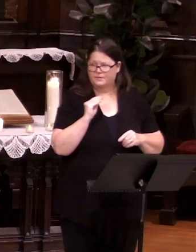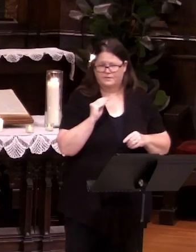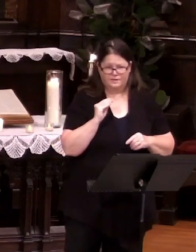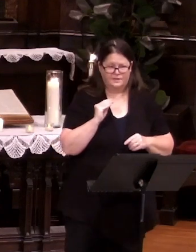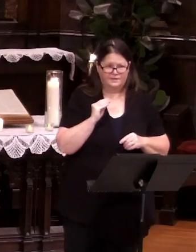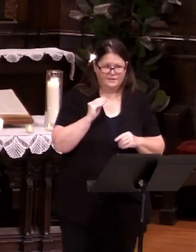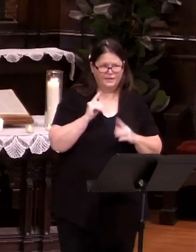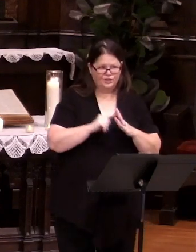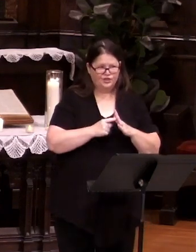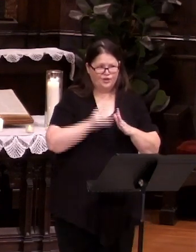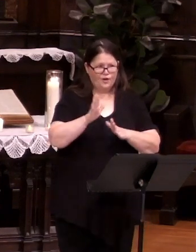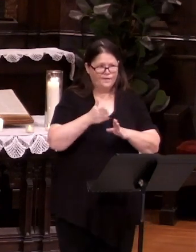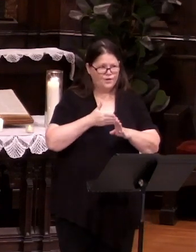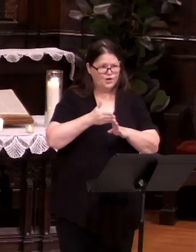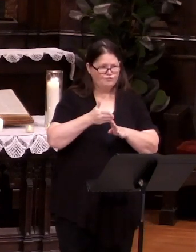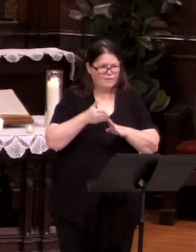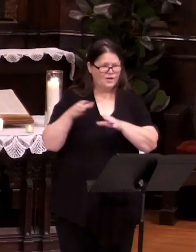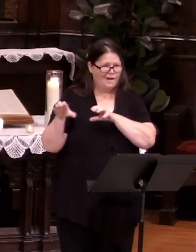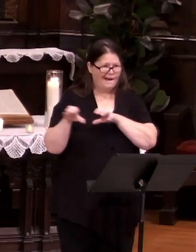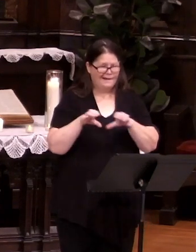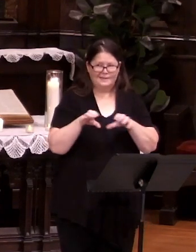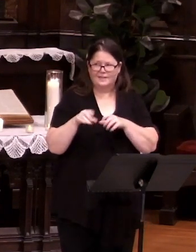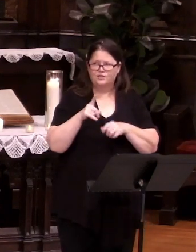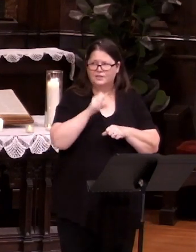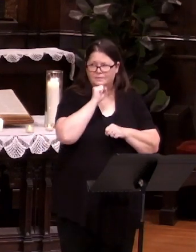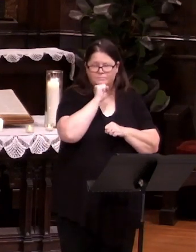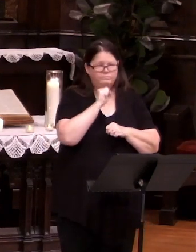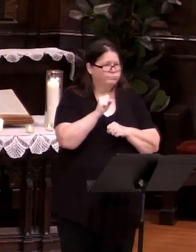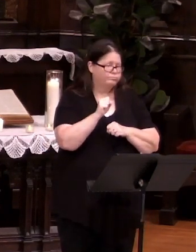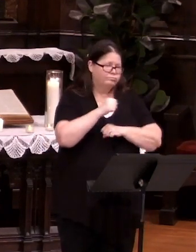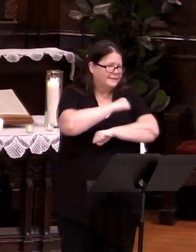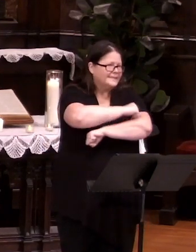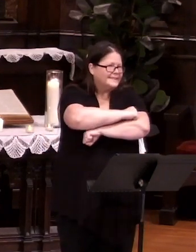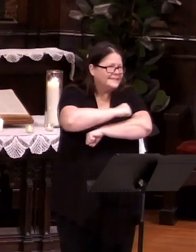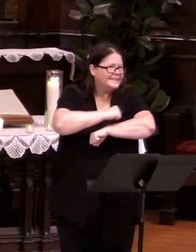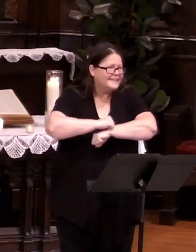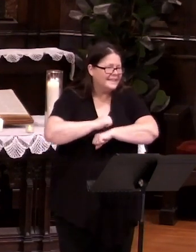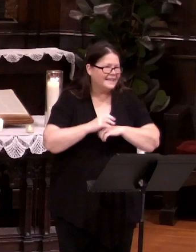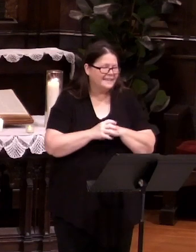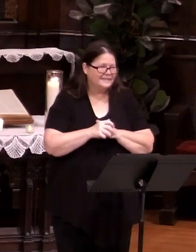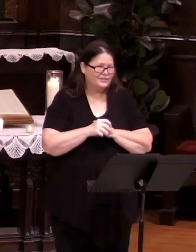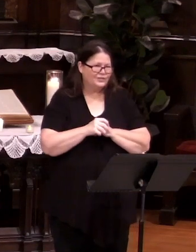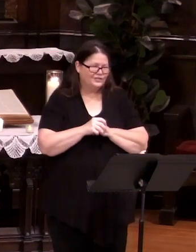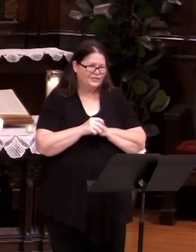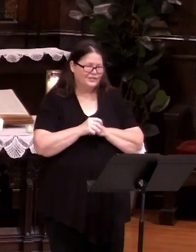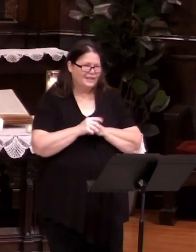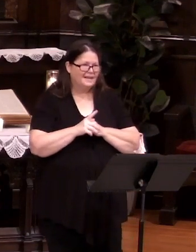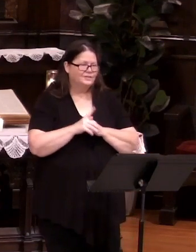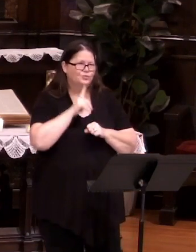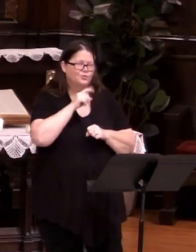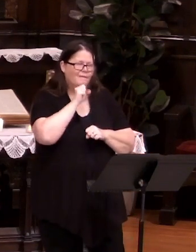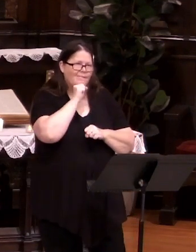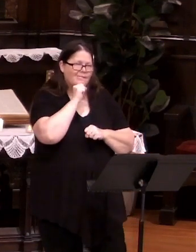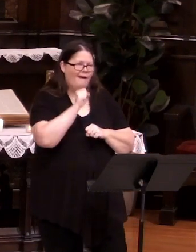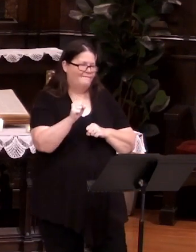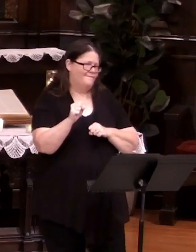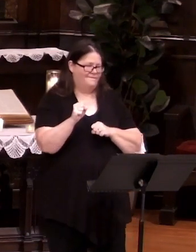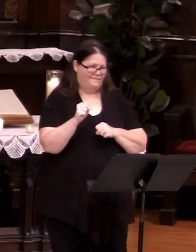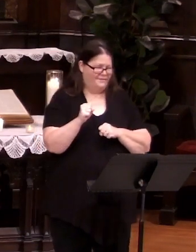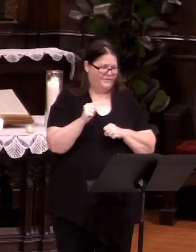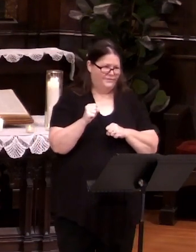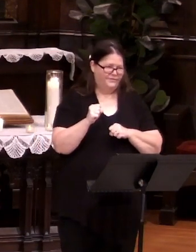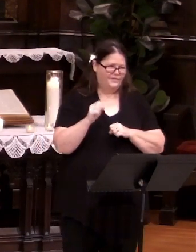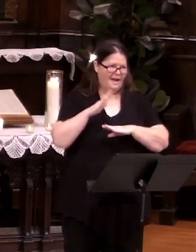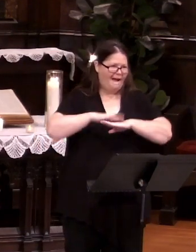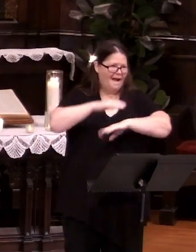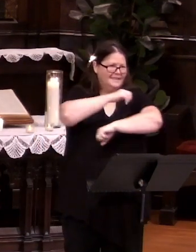career, acting. She loved the stage. She found that she absolutely loved being